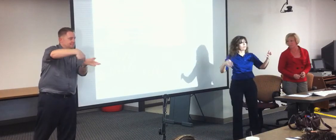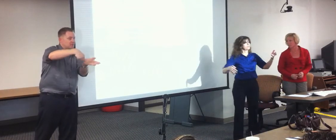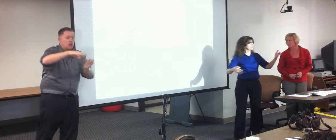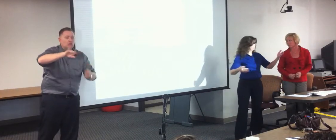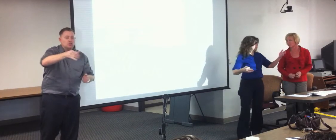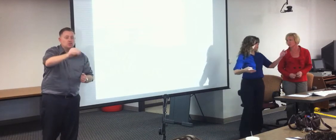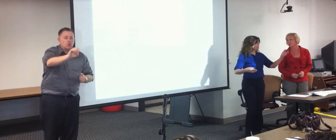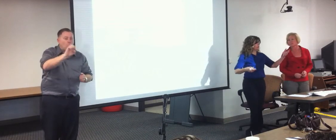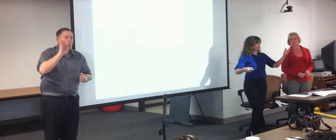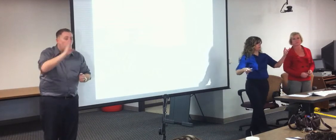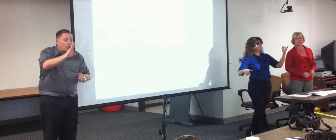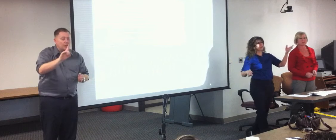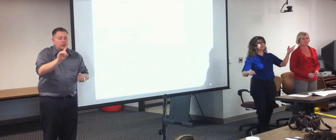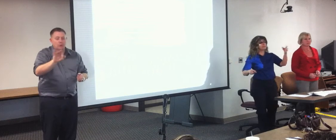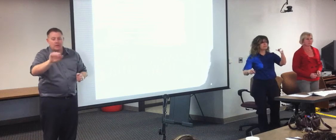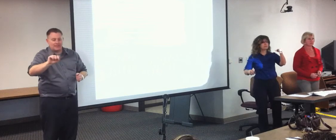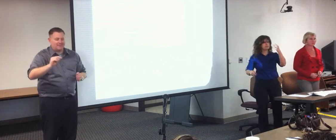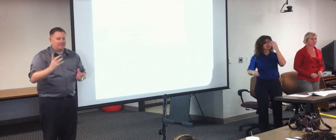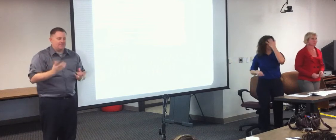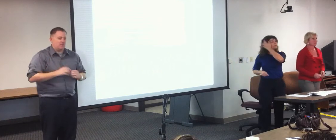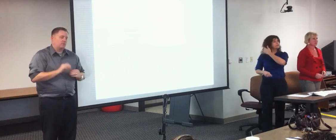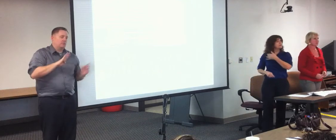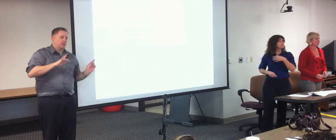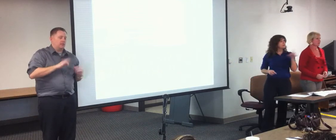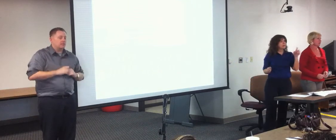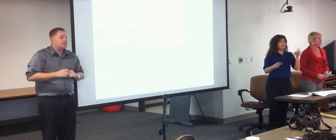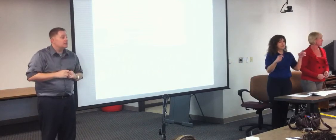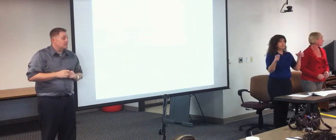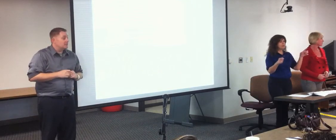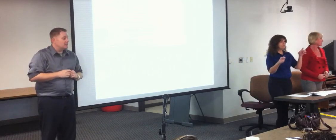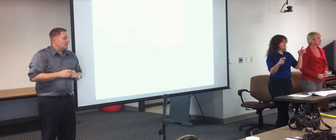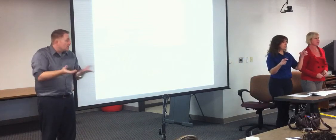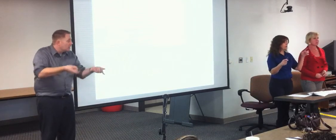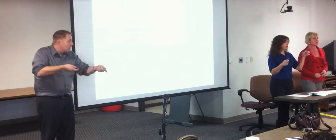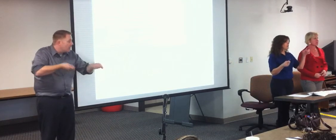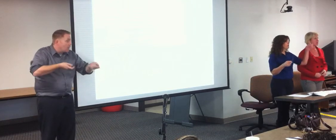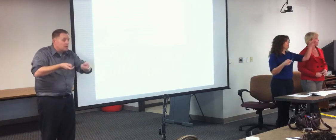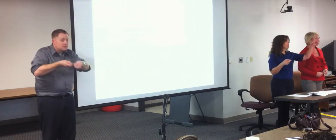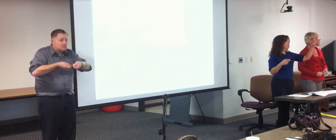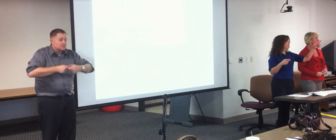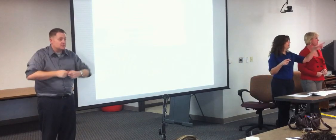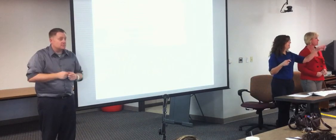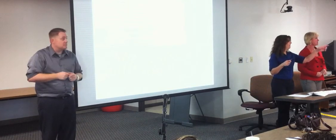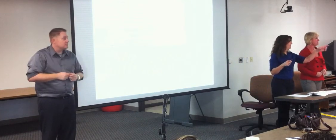Joe would do this. Okay? What else? Come on, don't be shy.